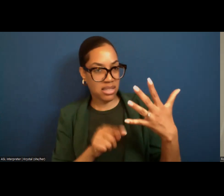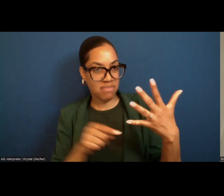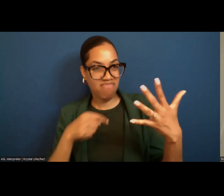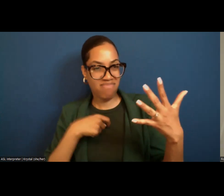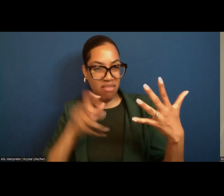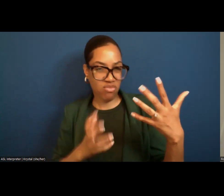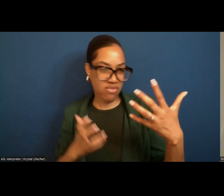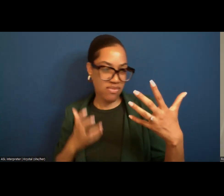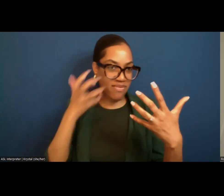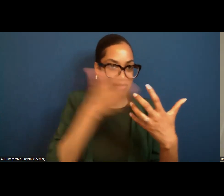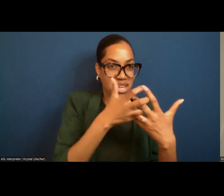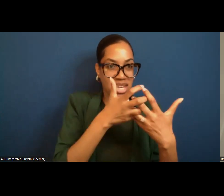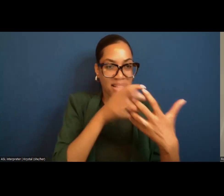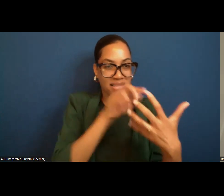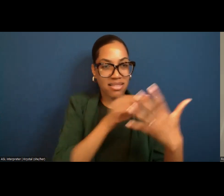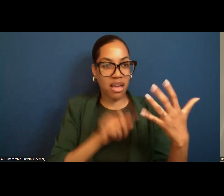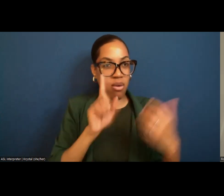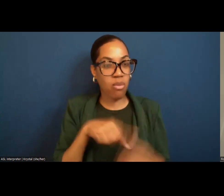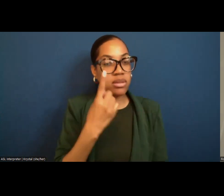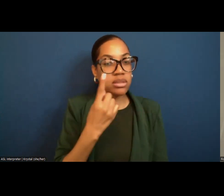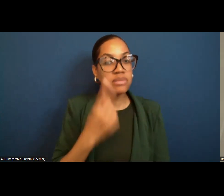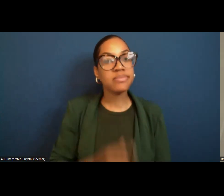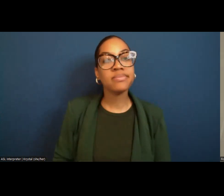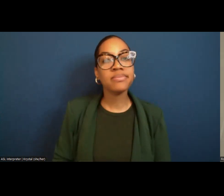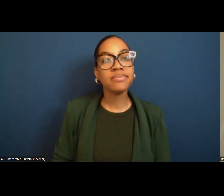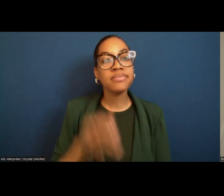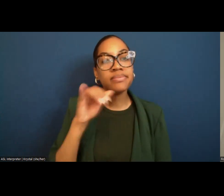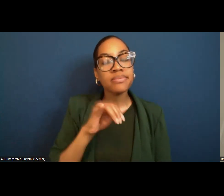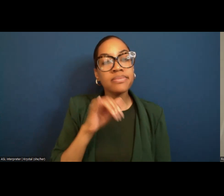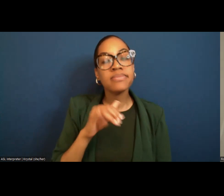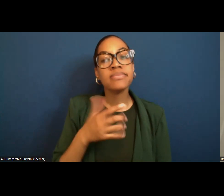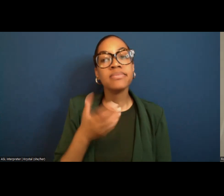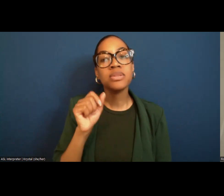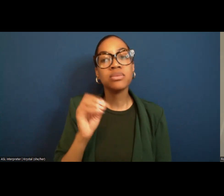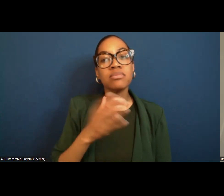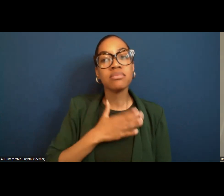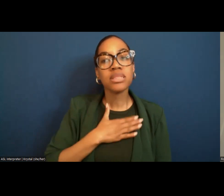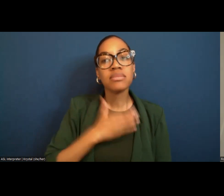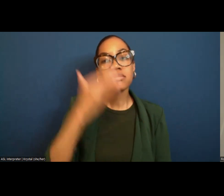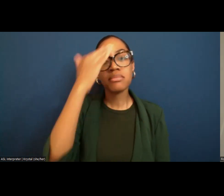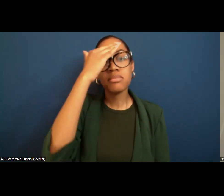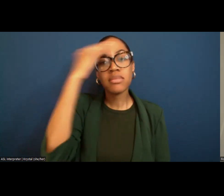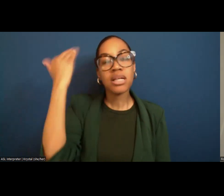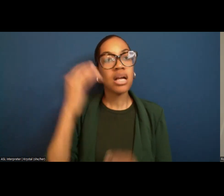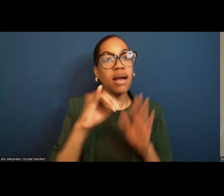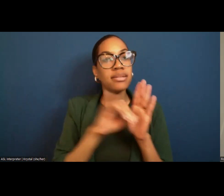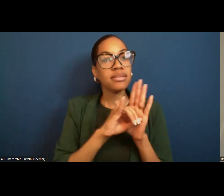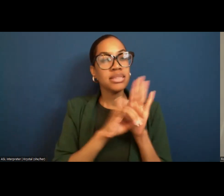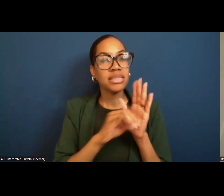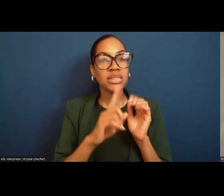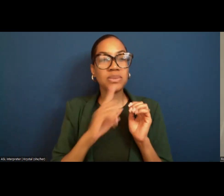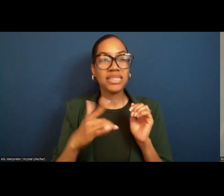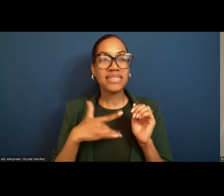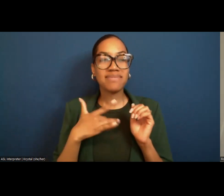when I think about Black joy, it really does come in opposition of in the things that we see in our society, particularly those messages that